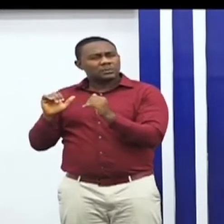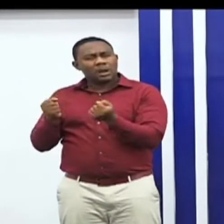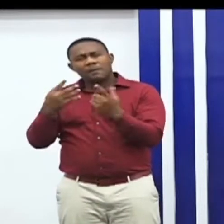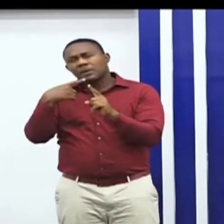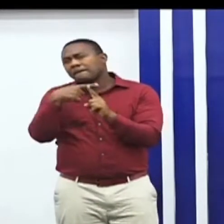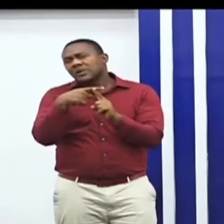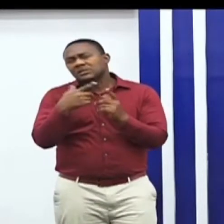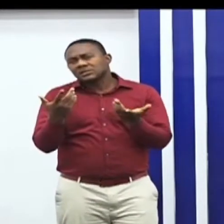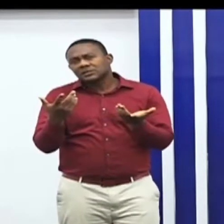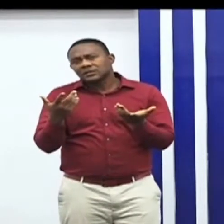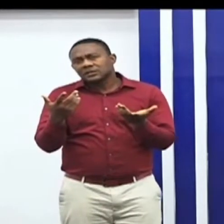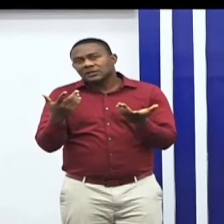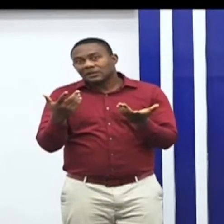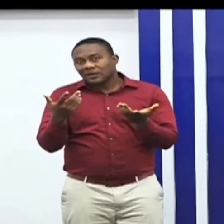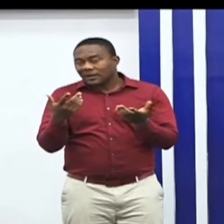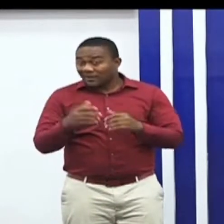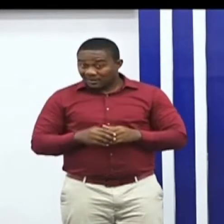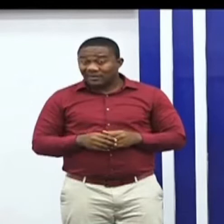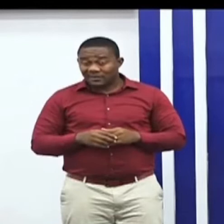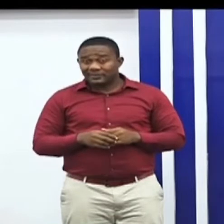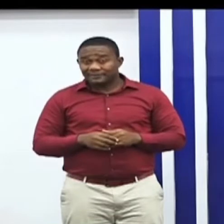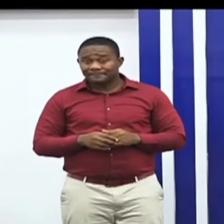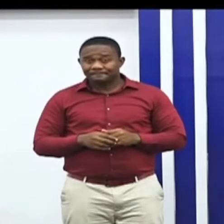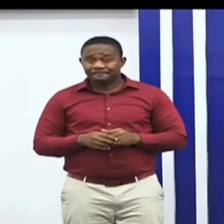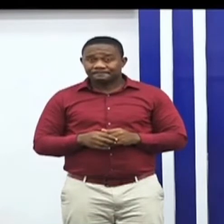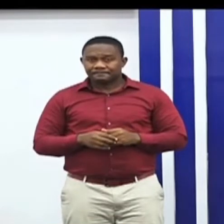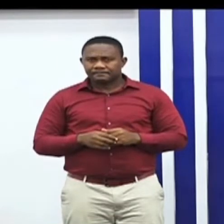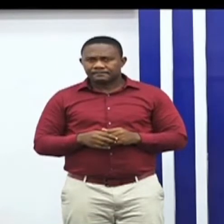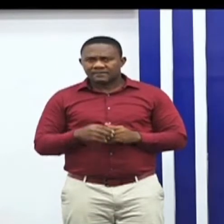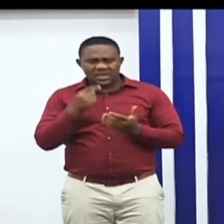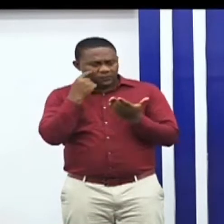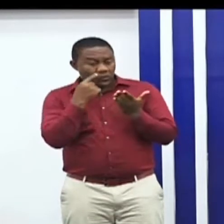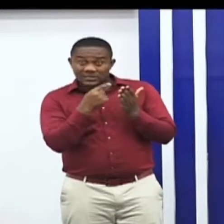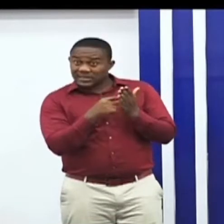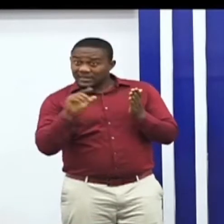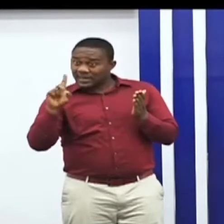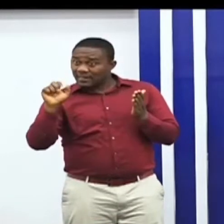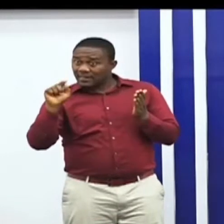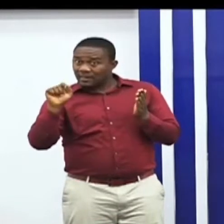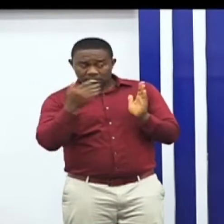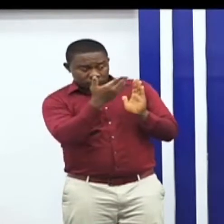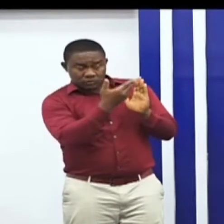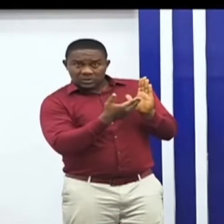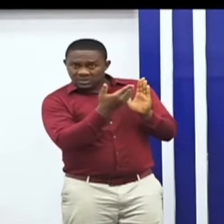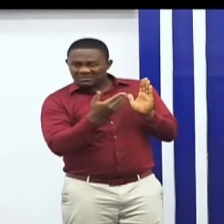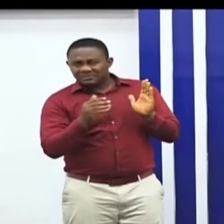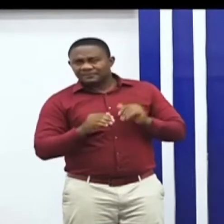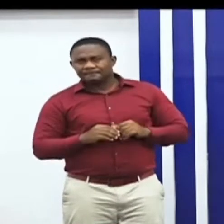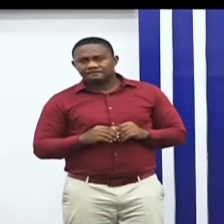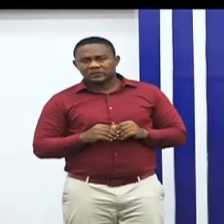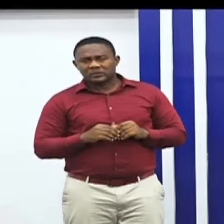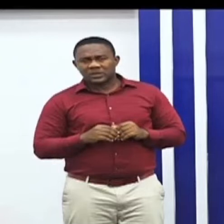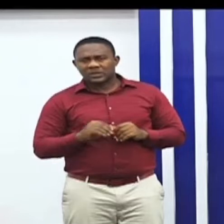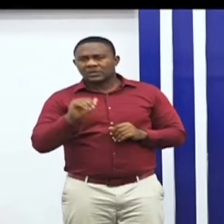us something similar to if we had done it in real time. If you look at that data, we peaked around the 27th